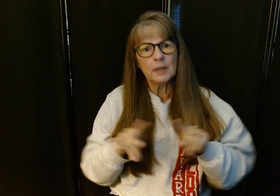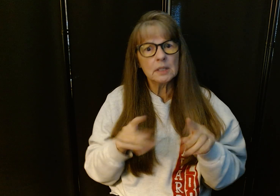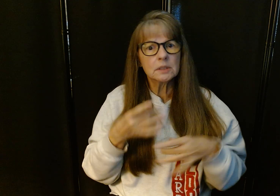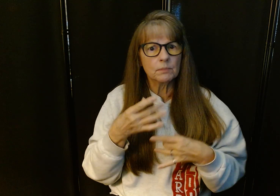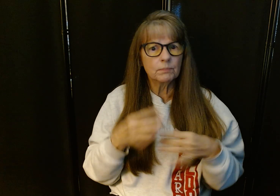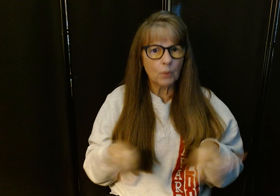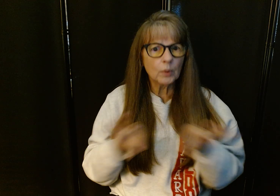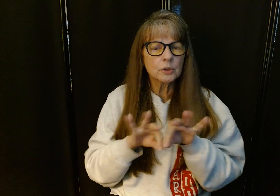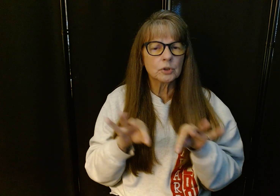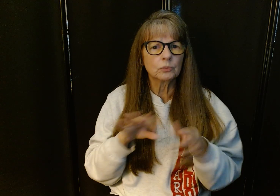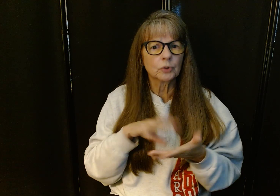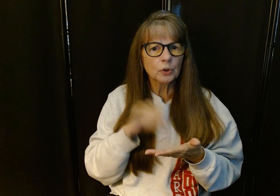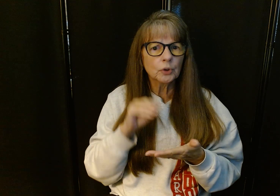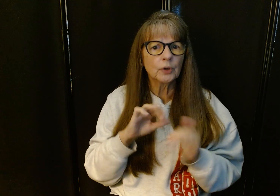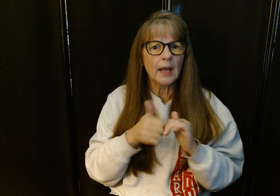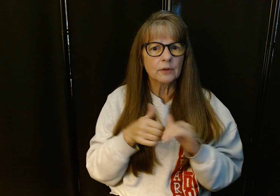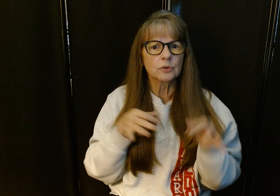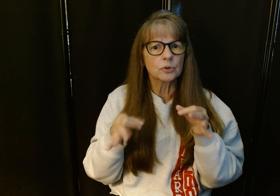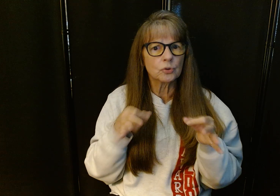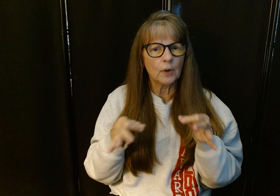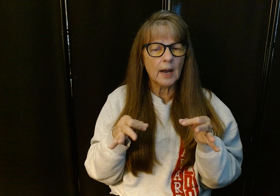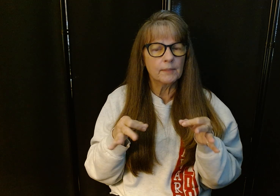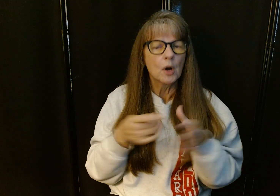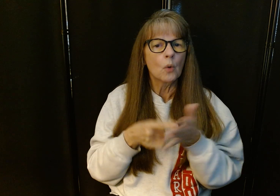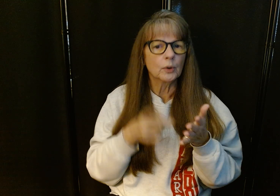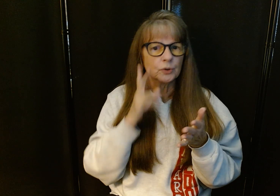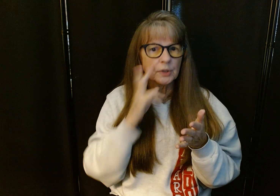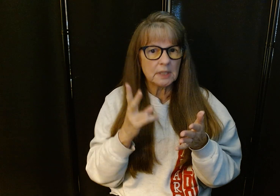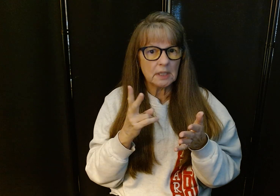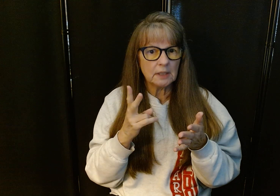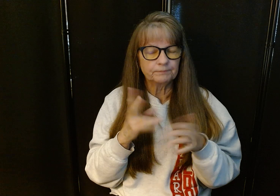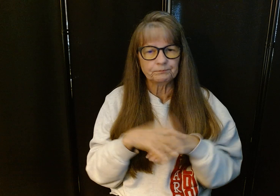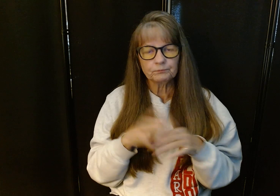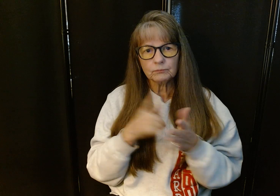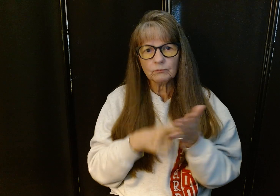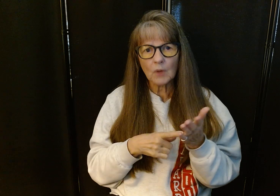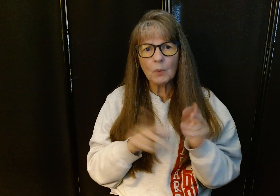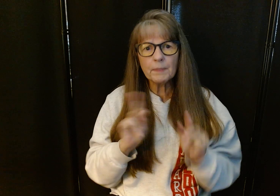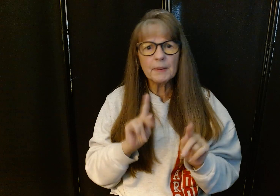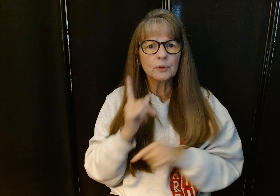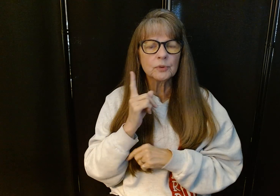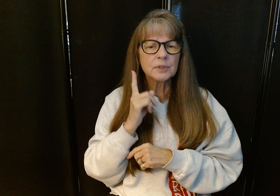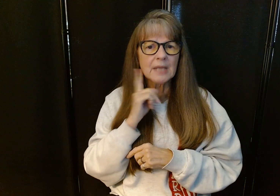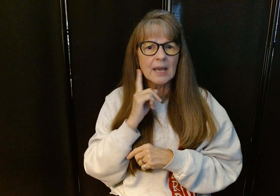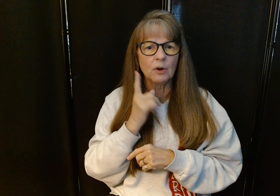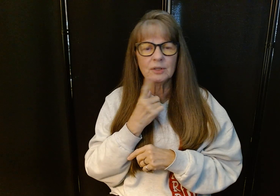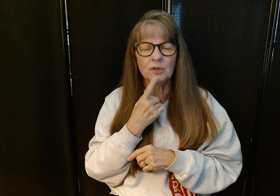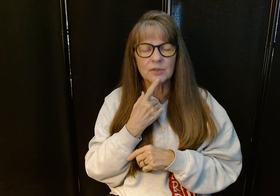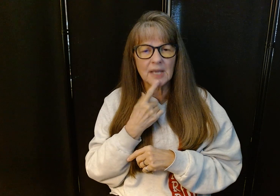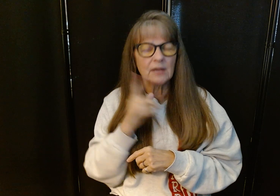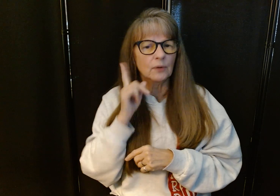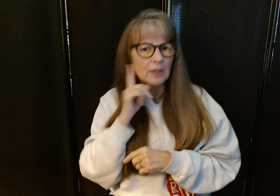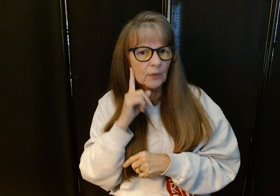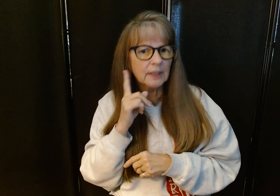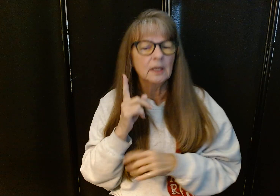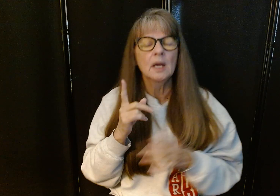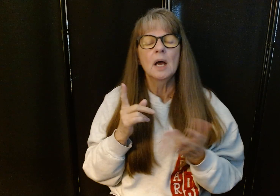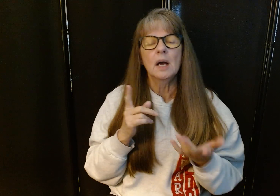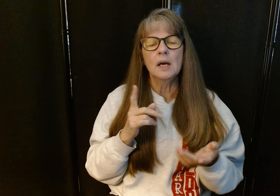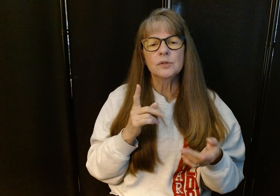it's important to learn how to describe what you're seeing, or what people are saying, or saying they're hearing. And so